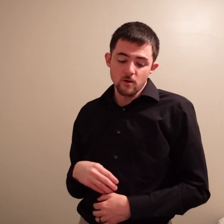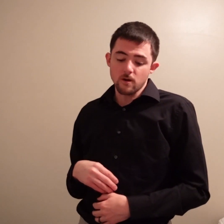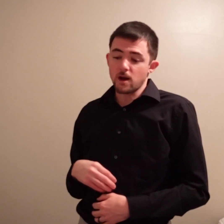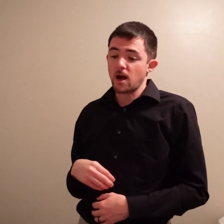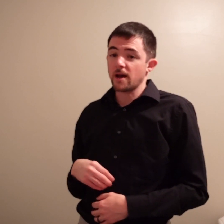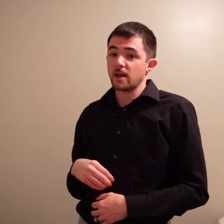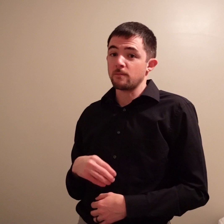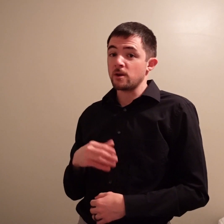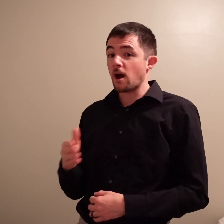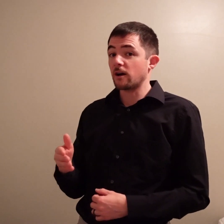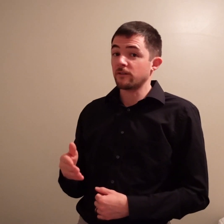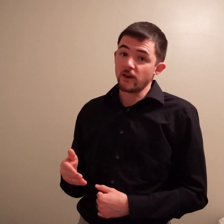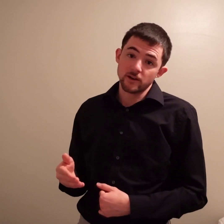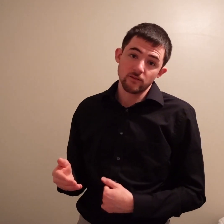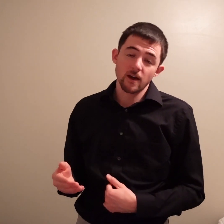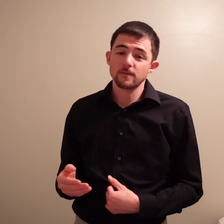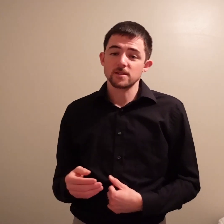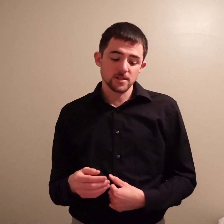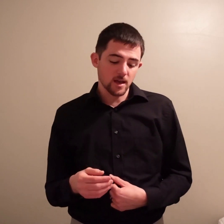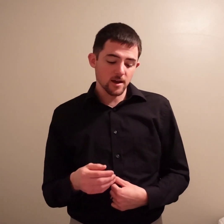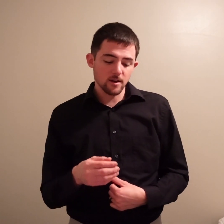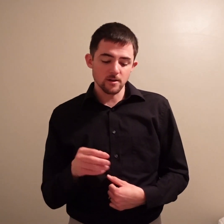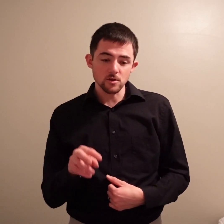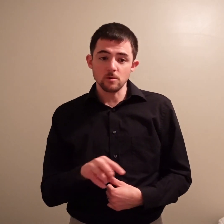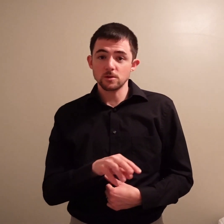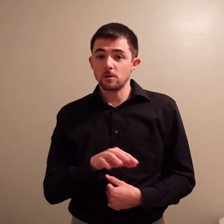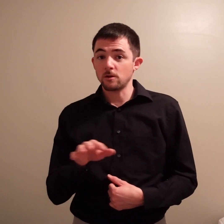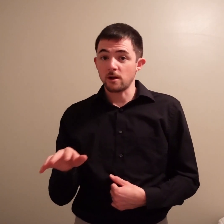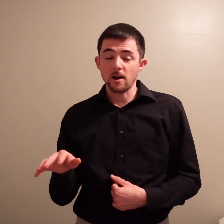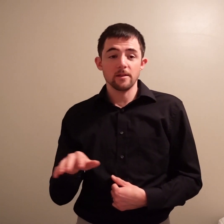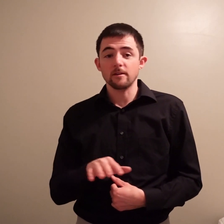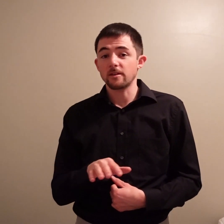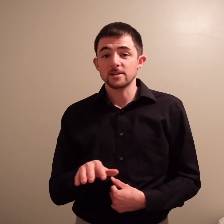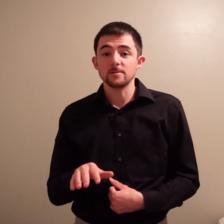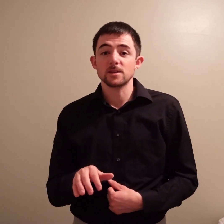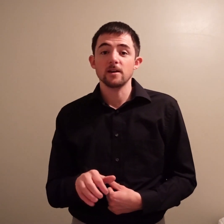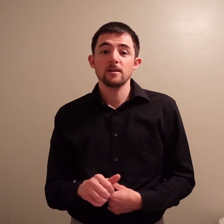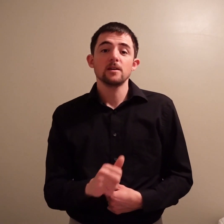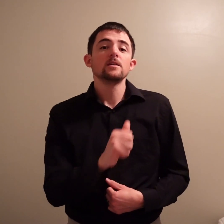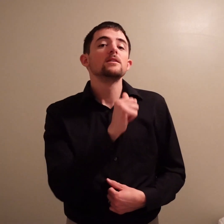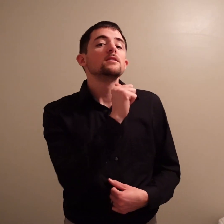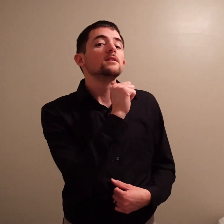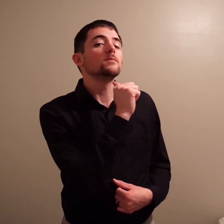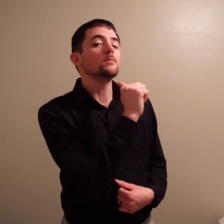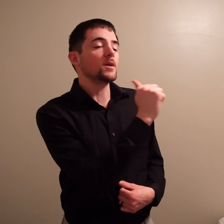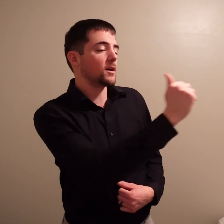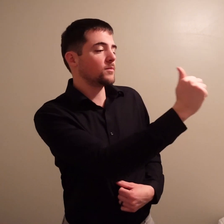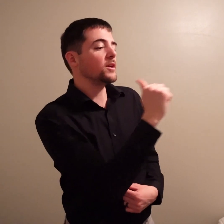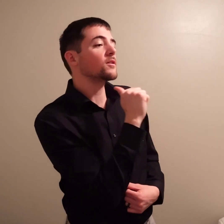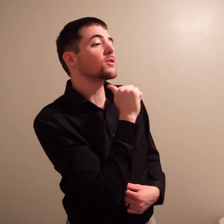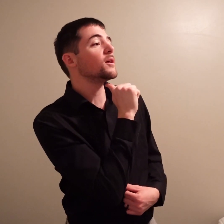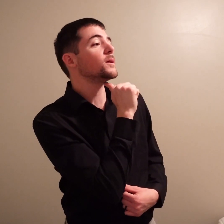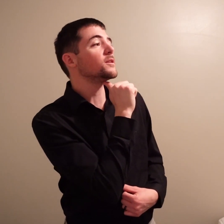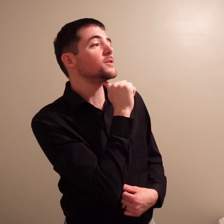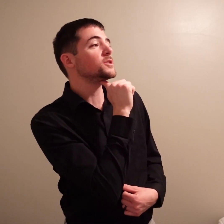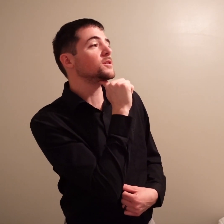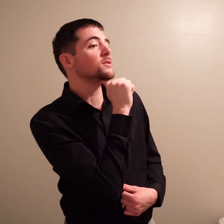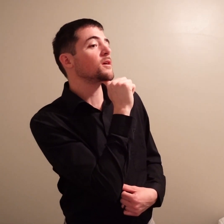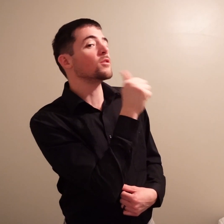Or I am not a fan of that. To sign don't or not, they're the same sign. Bring your thumb under your chin and